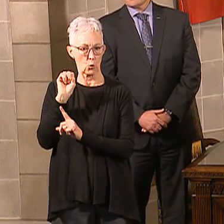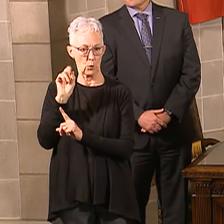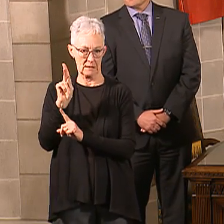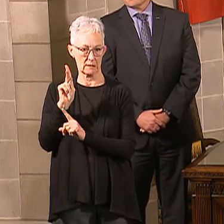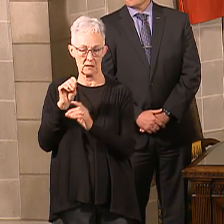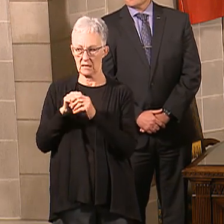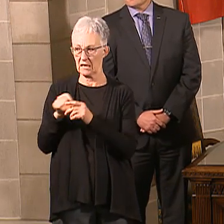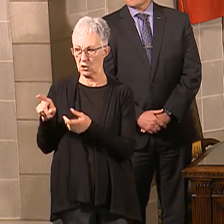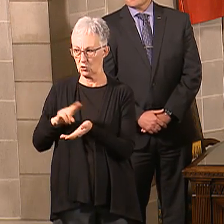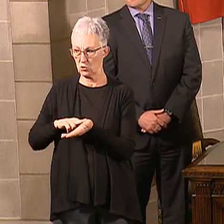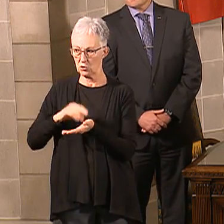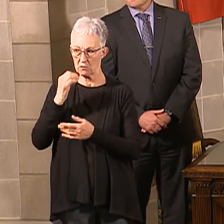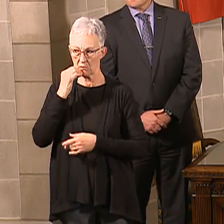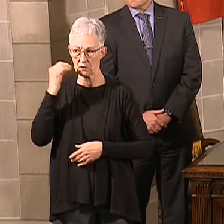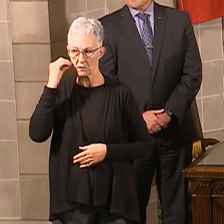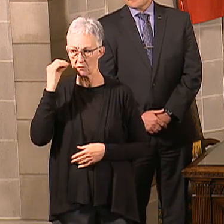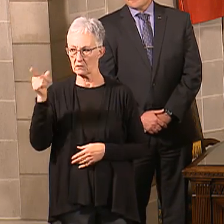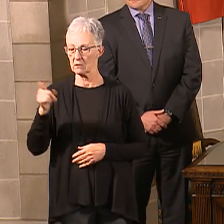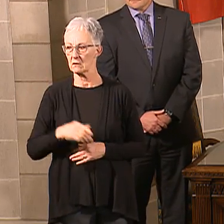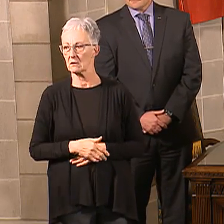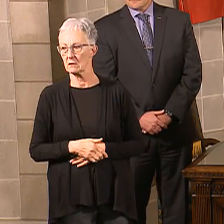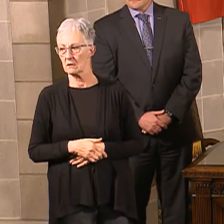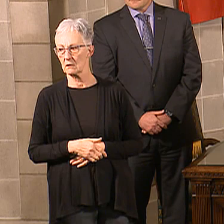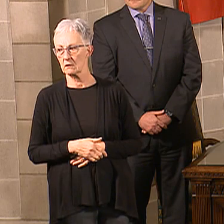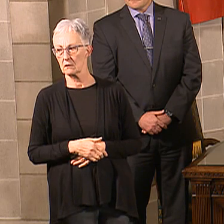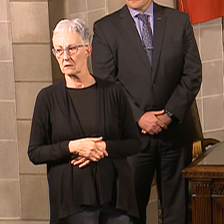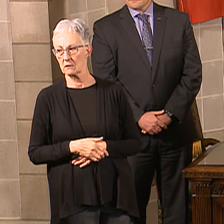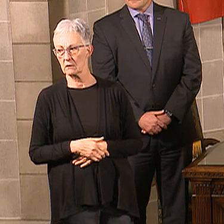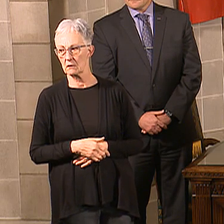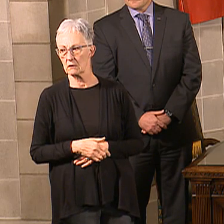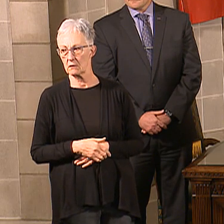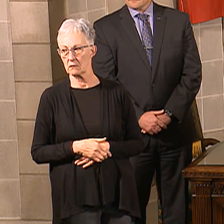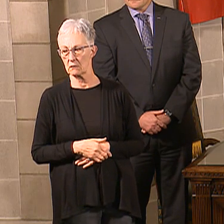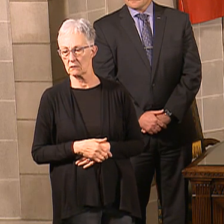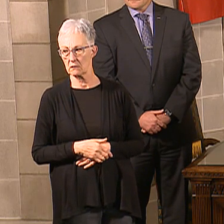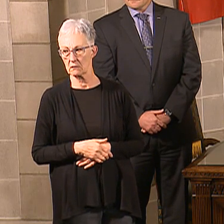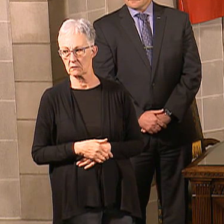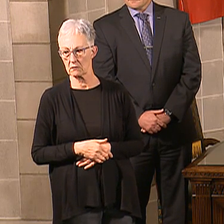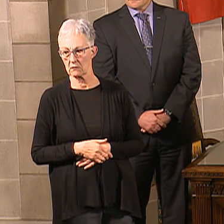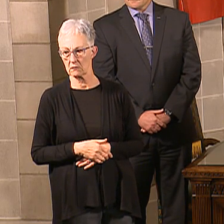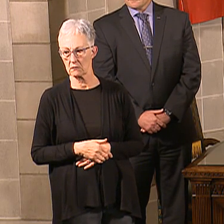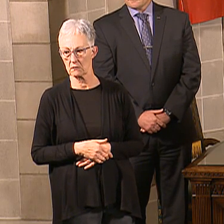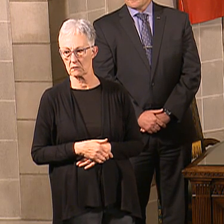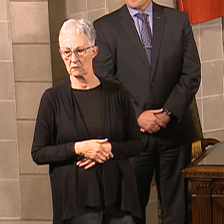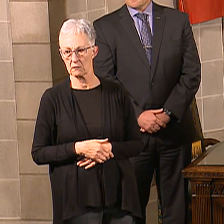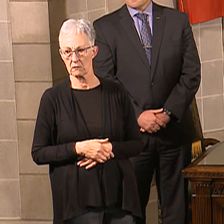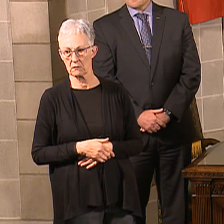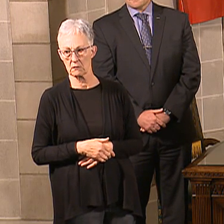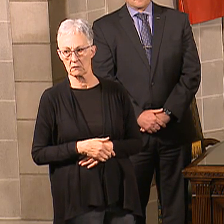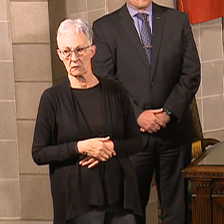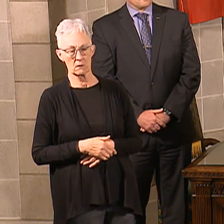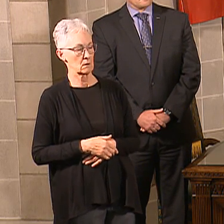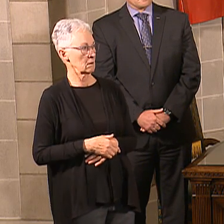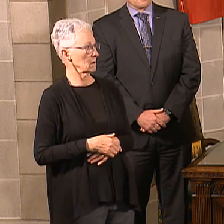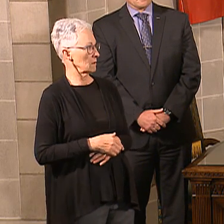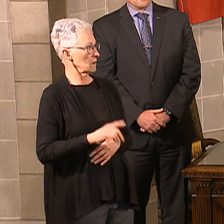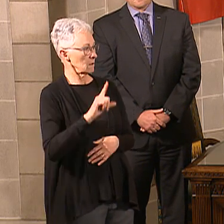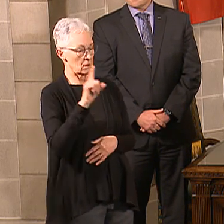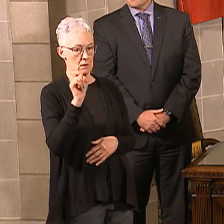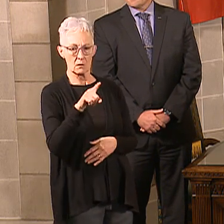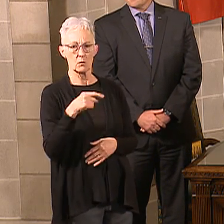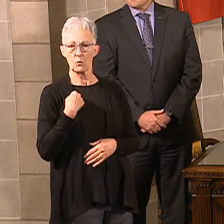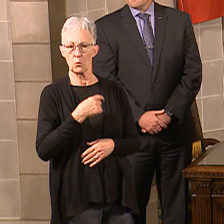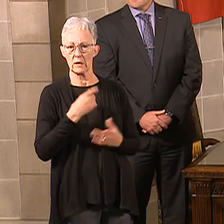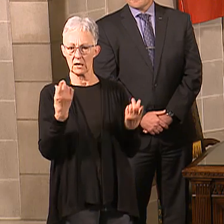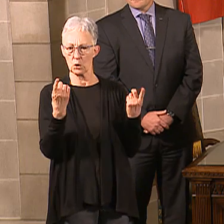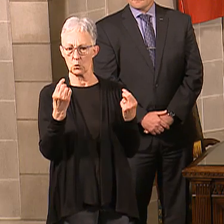few more questions. One from Joe Jordan. What would have to change in order to further tighten social distancing with more limited groups? The question was, what would we have to do